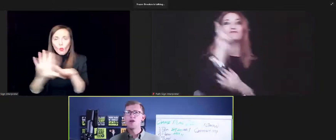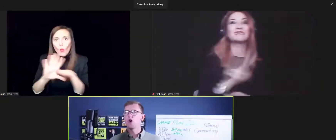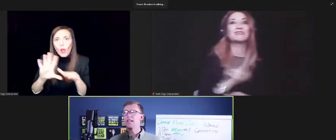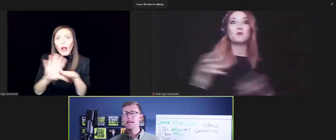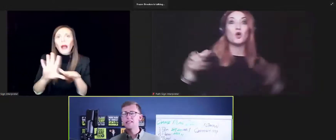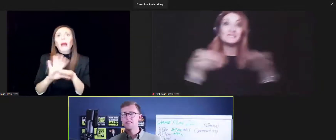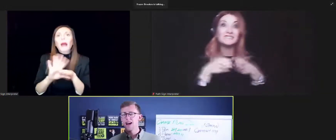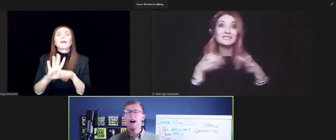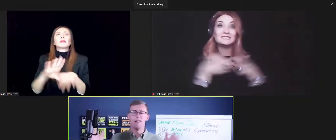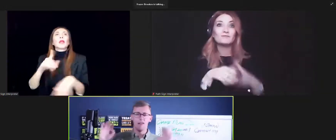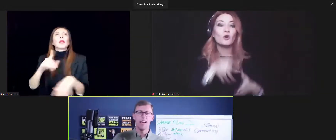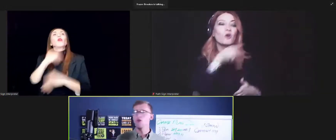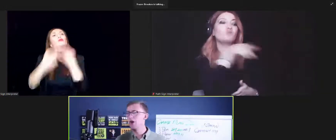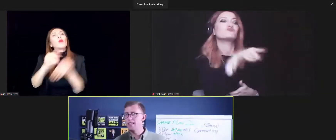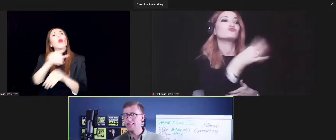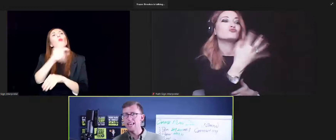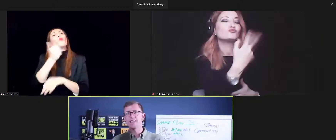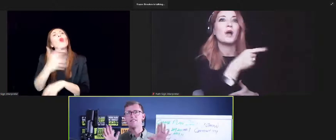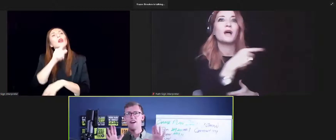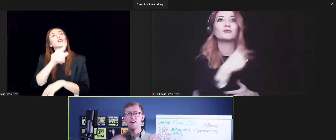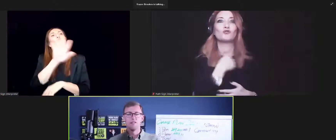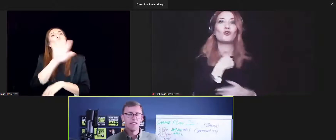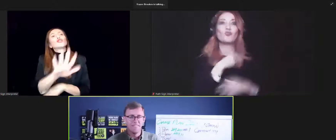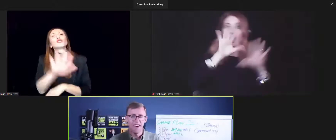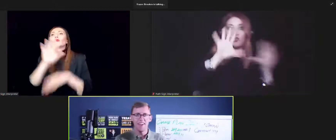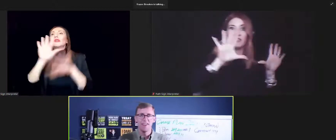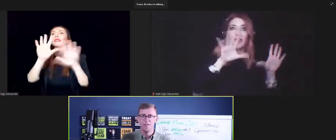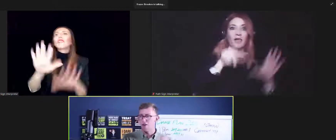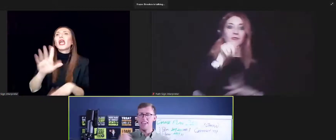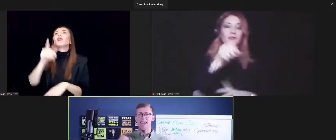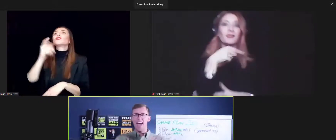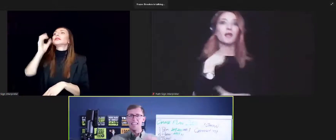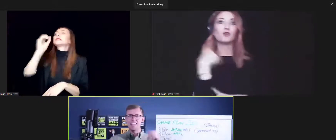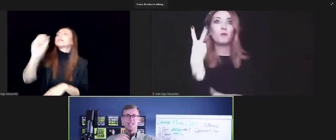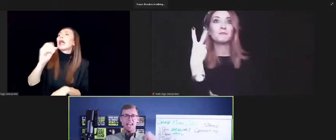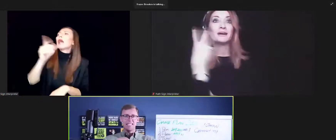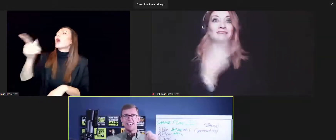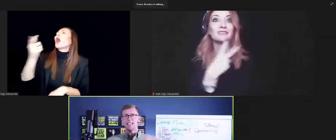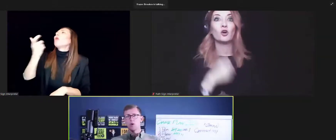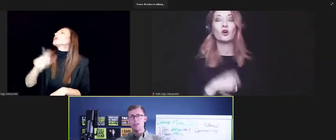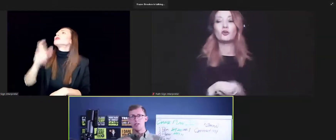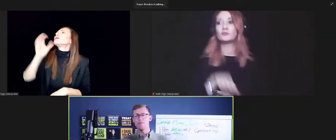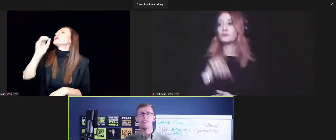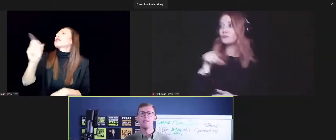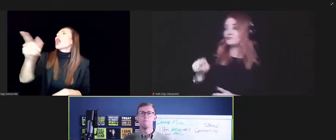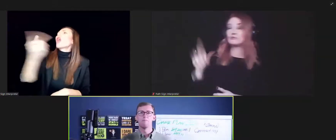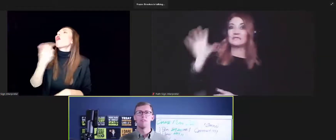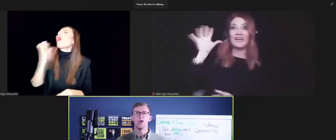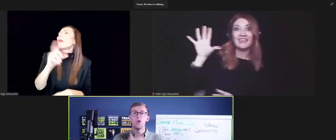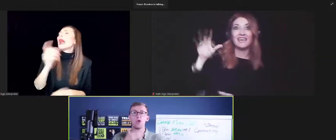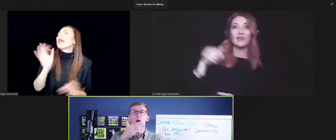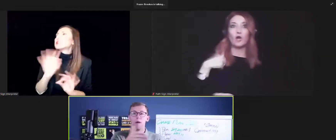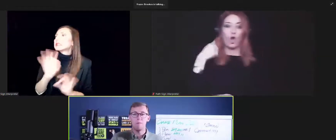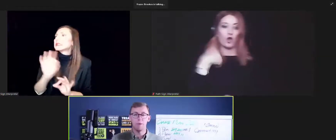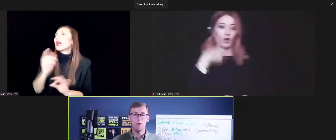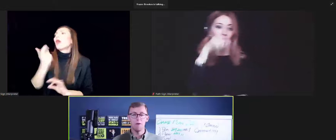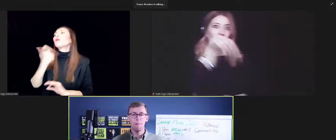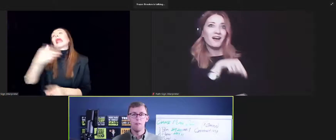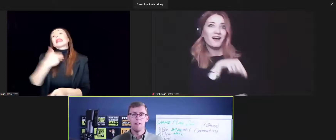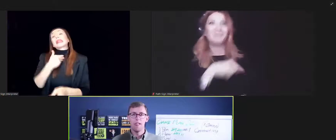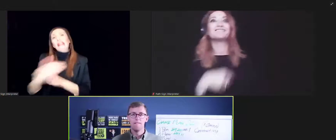I joined late. Okay, you joined late. Fair enough, right? 3, 8, 18, 27. You